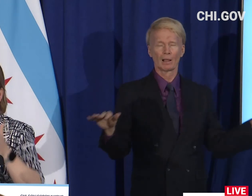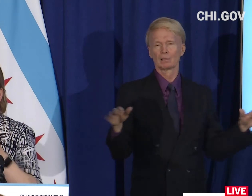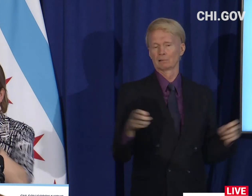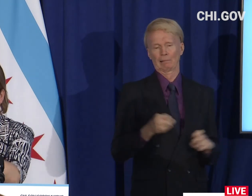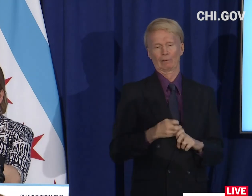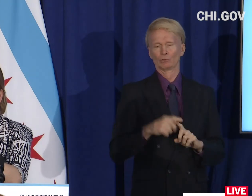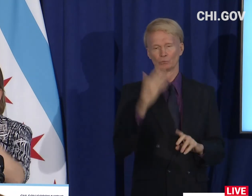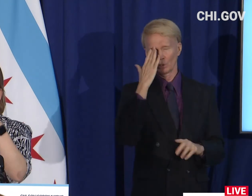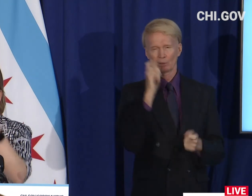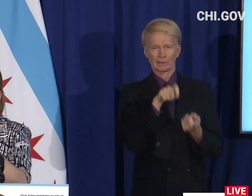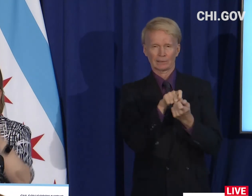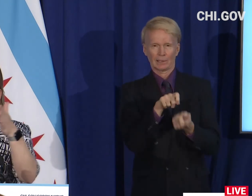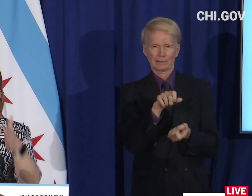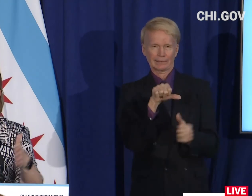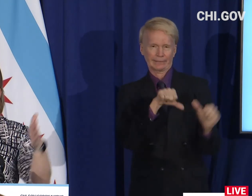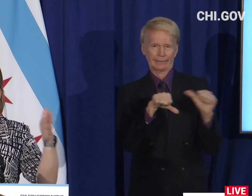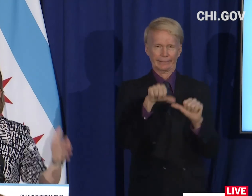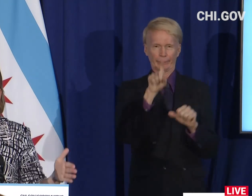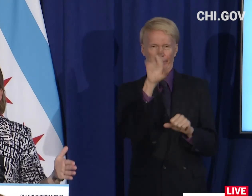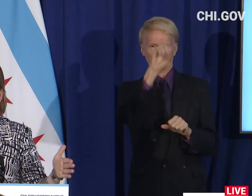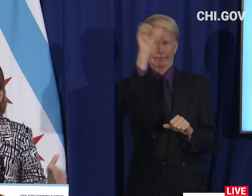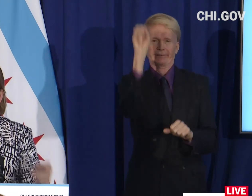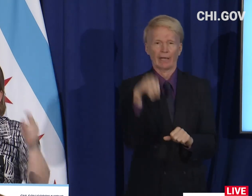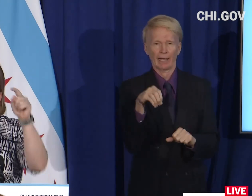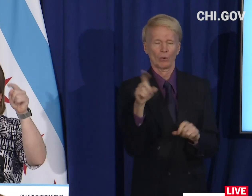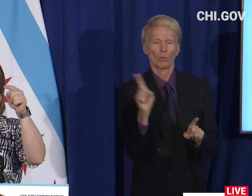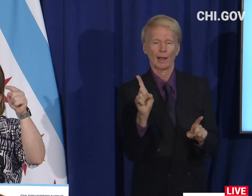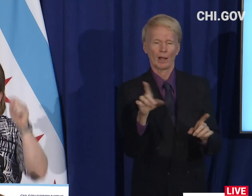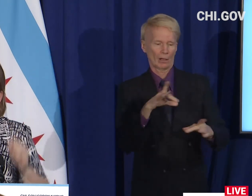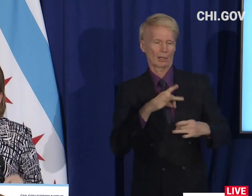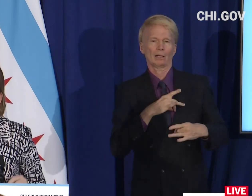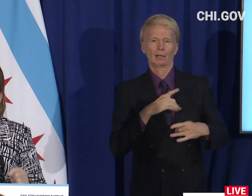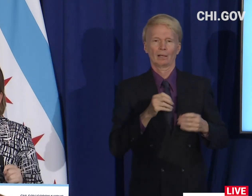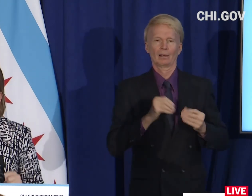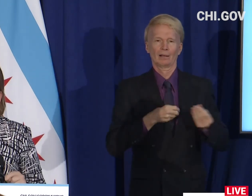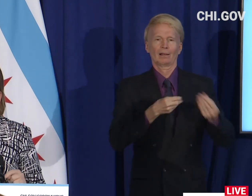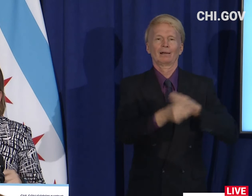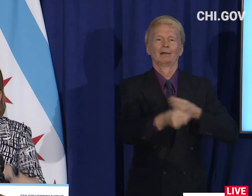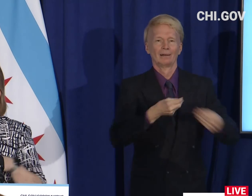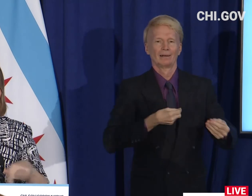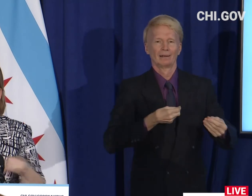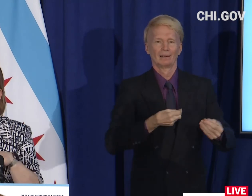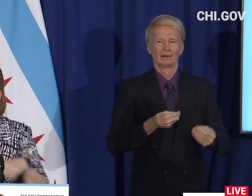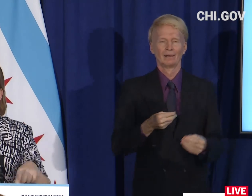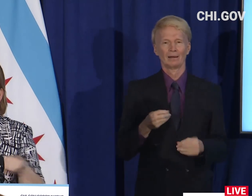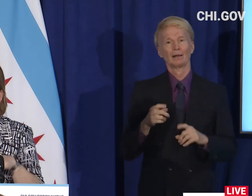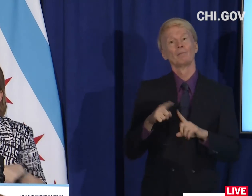know for sure exactly where someone has gotten COVID. Examples like Hong Kong are important